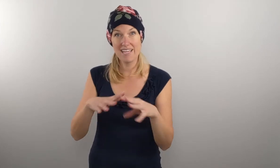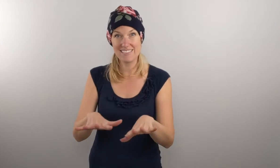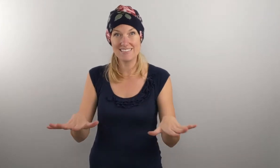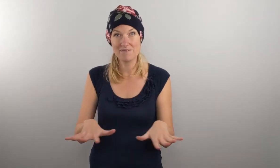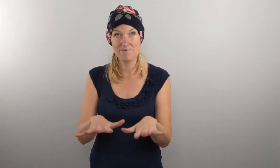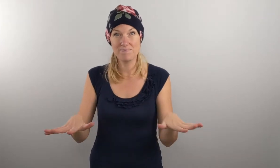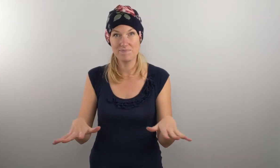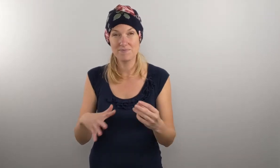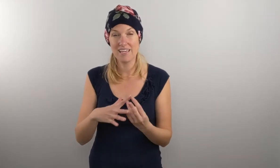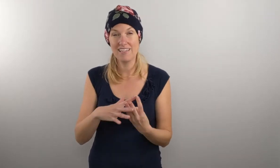Plains, okay?